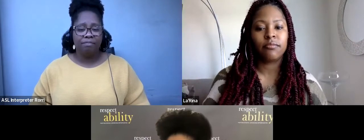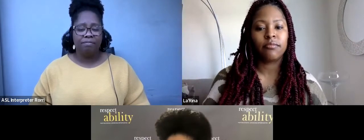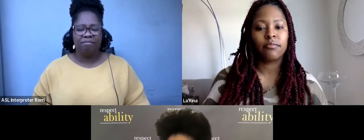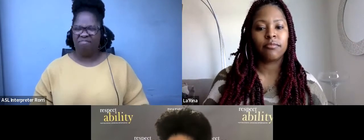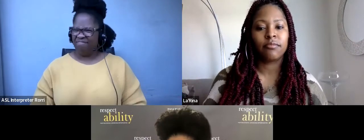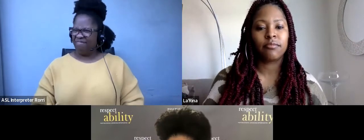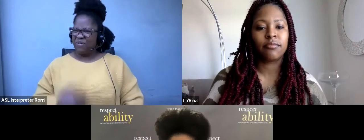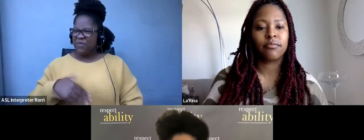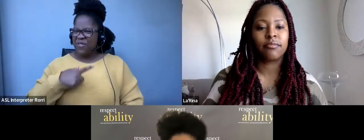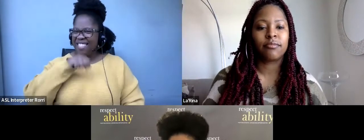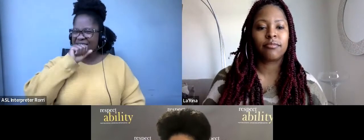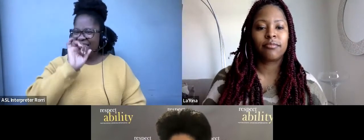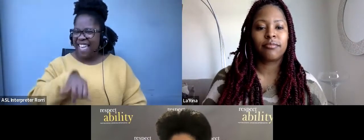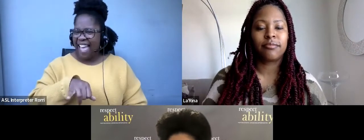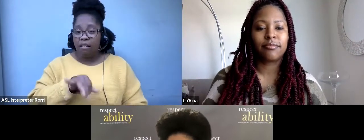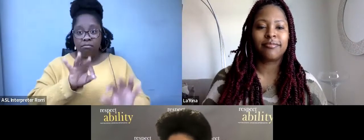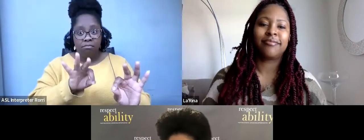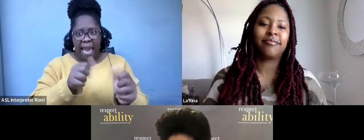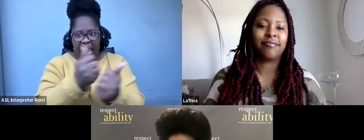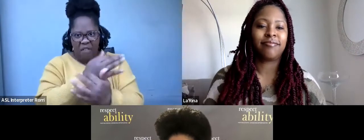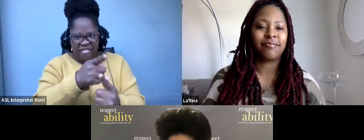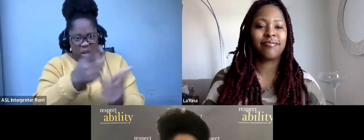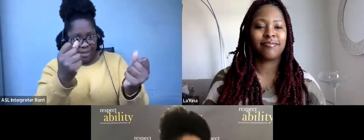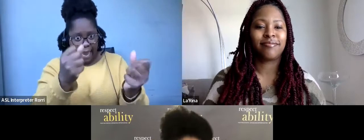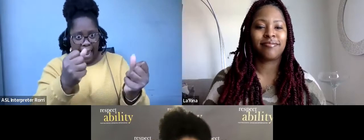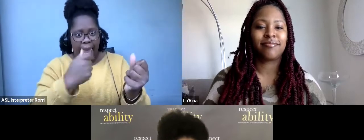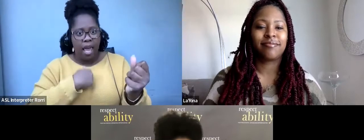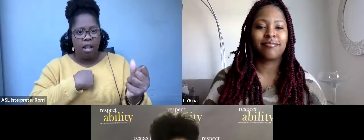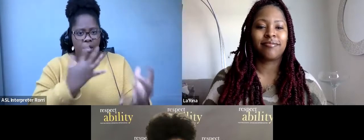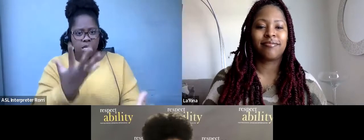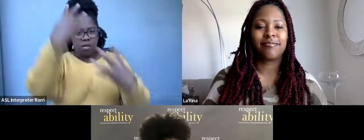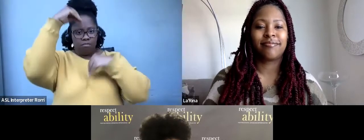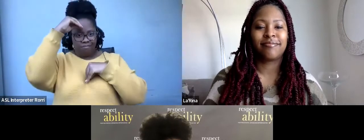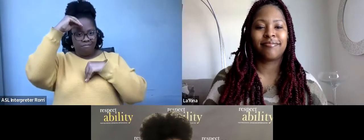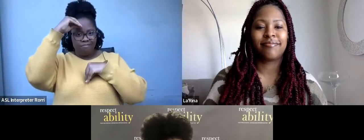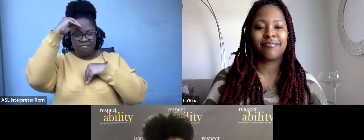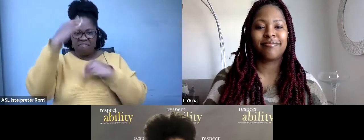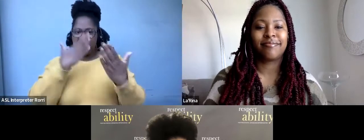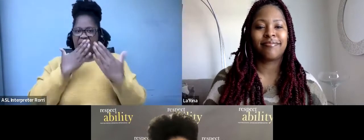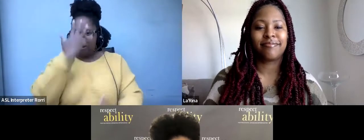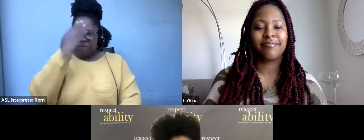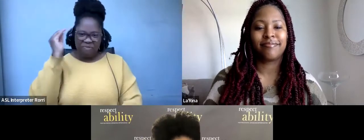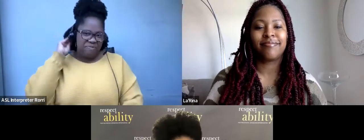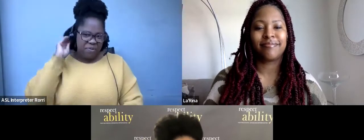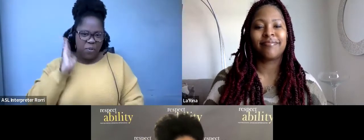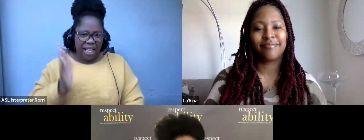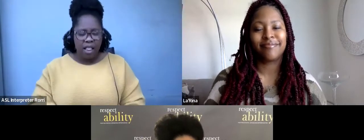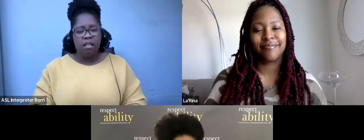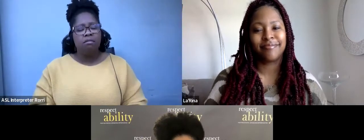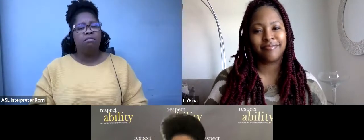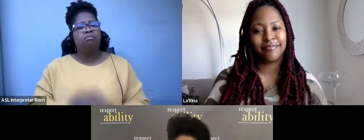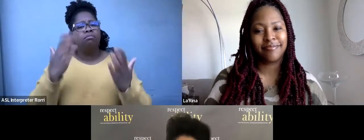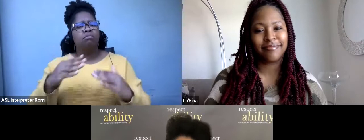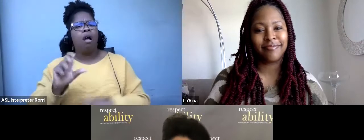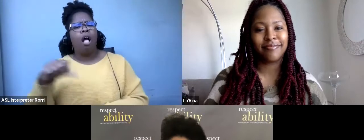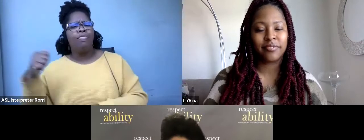I love that. Thank you. I received all of that. Thank you. Are you working on any other projects